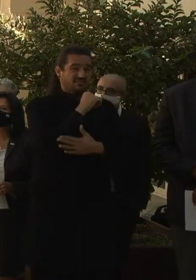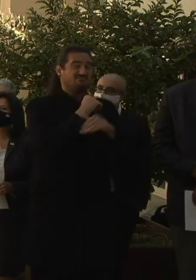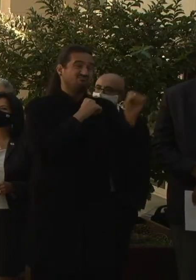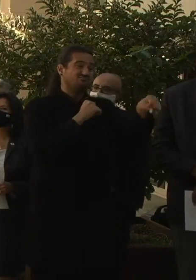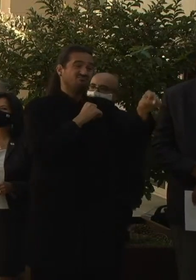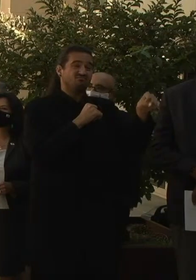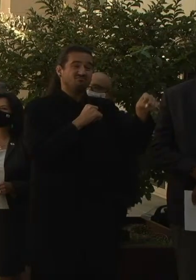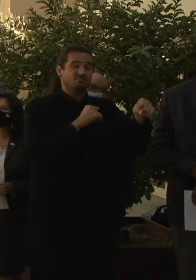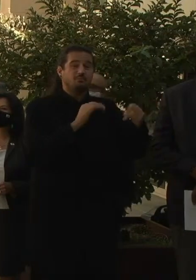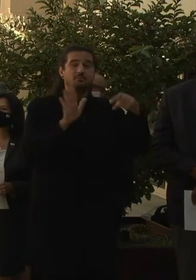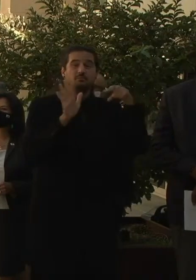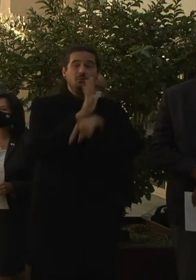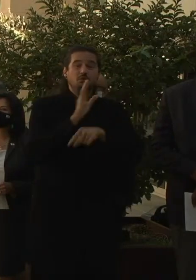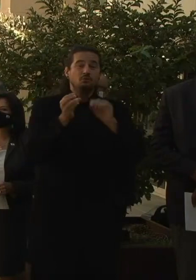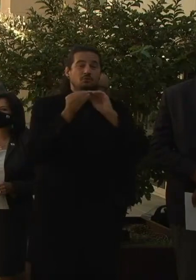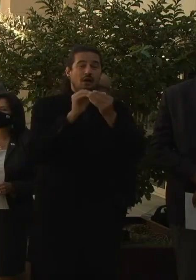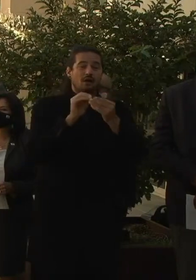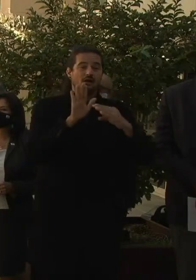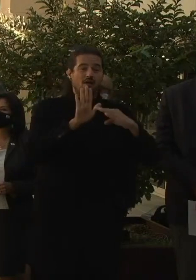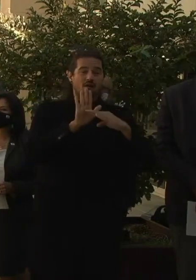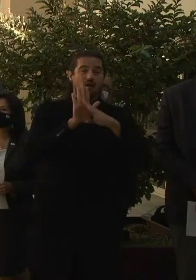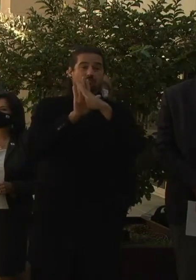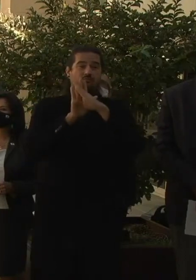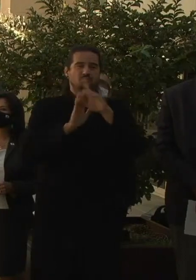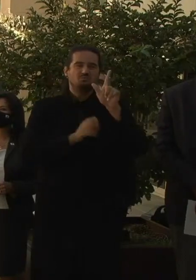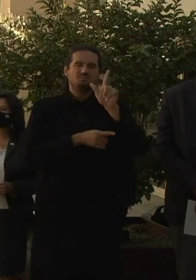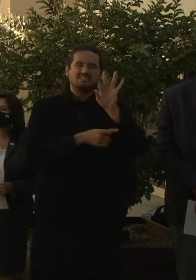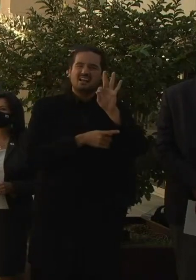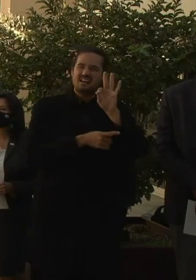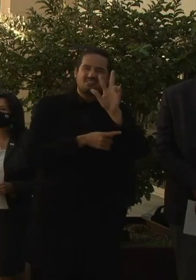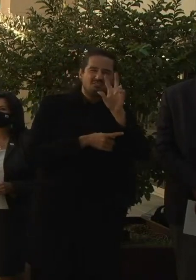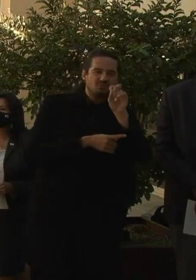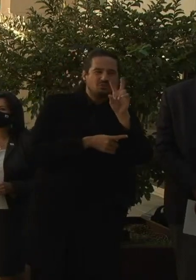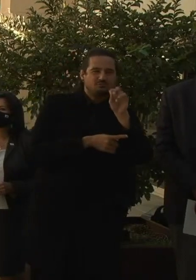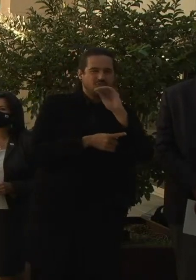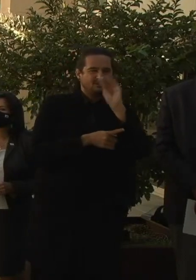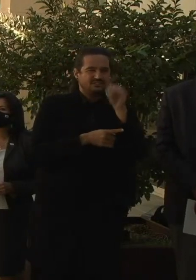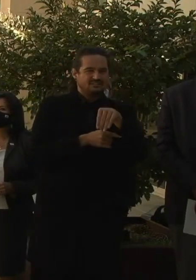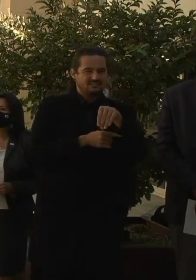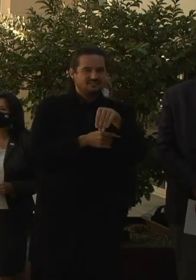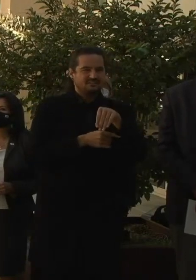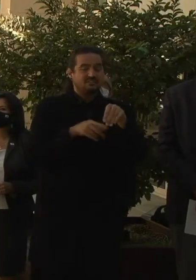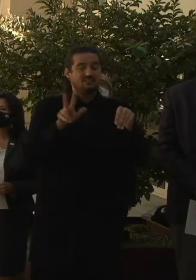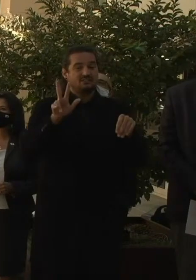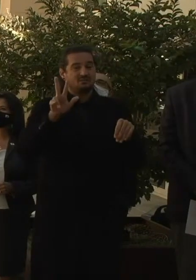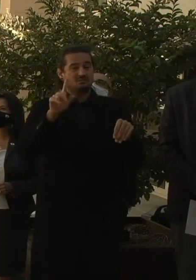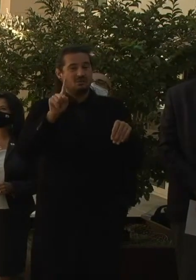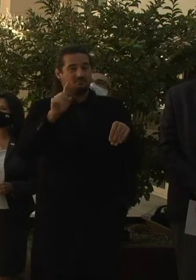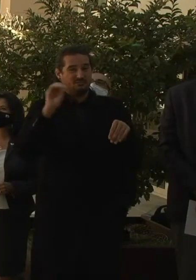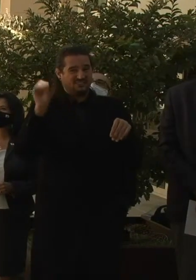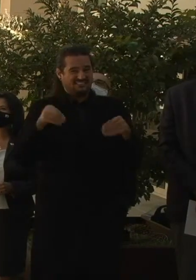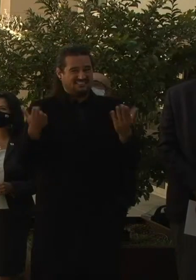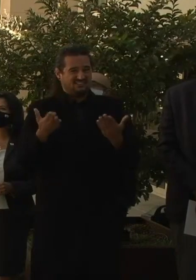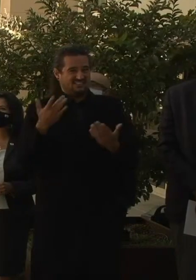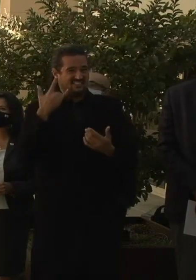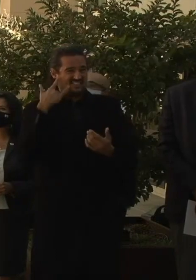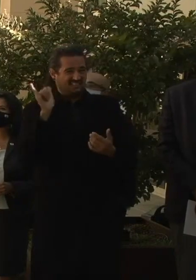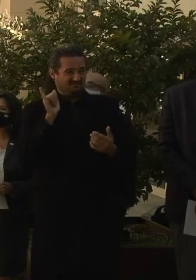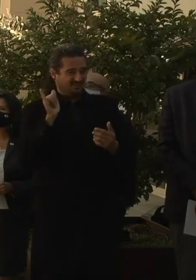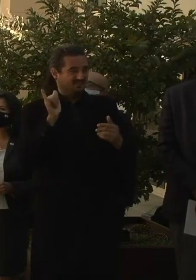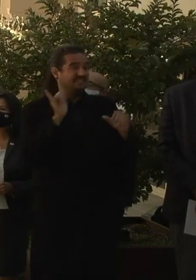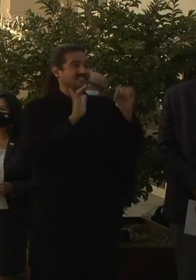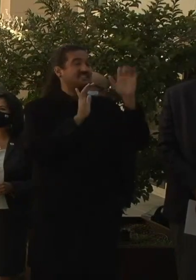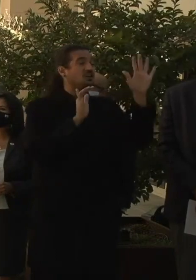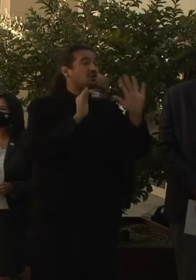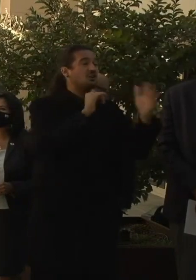up 29+%, almost 30% nationwide, 31% in California. So it's in line. Our violent crime rate